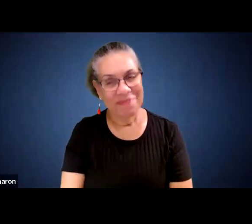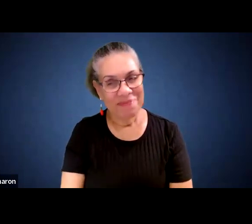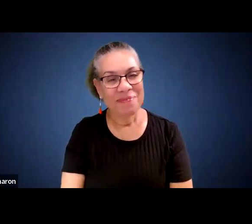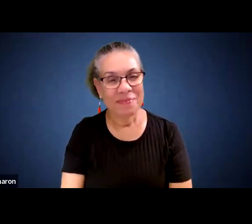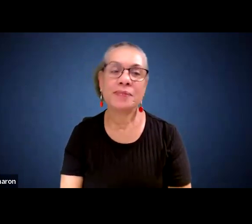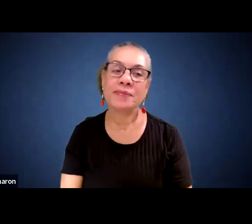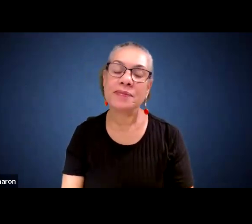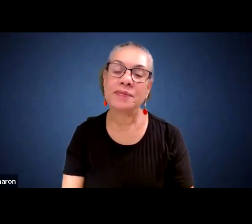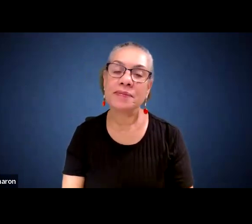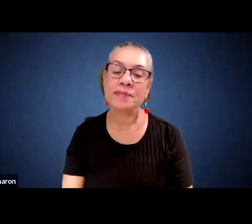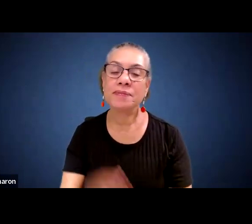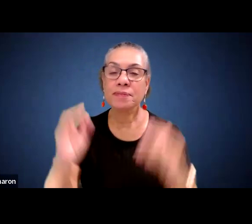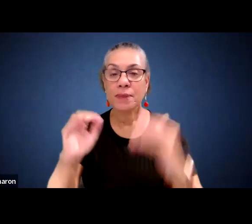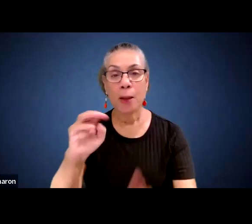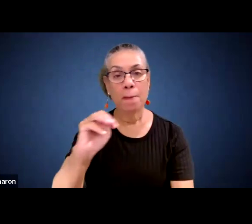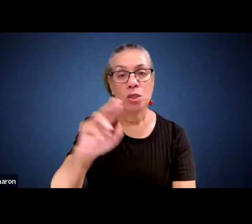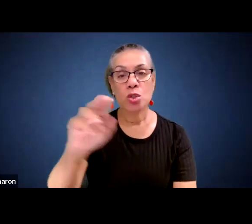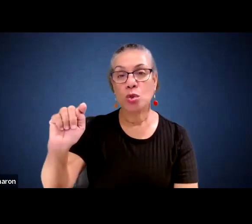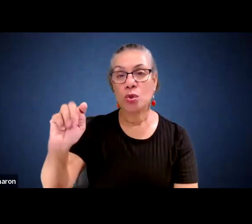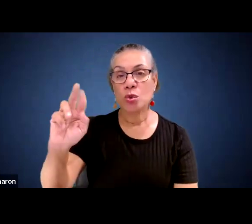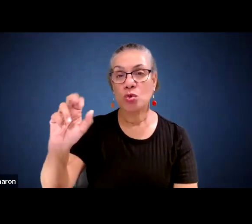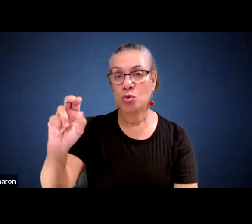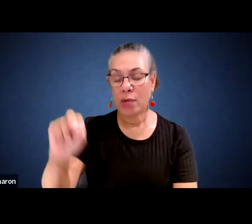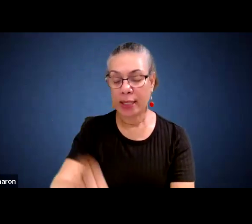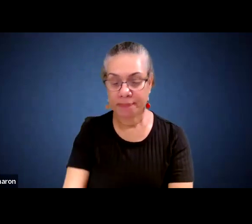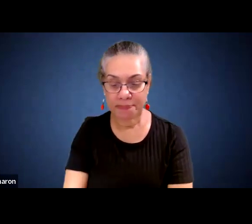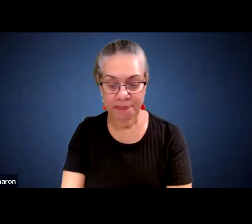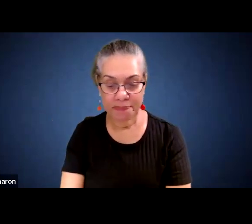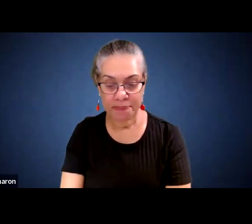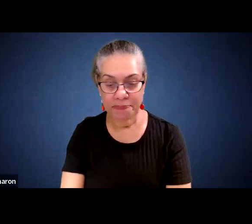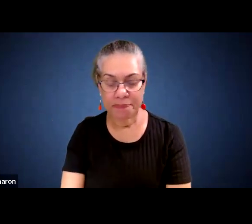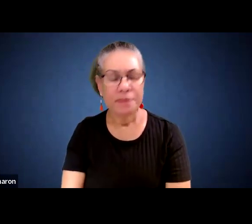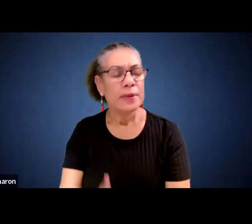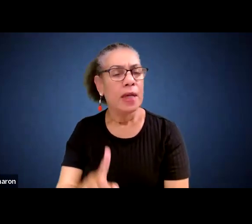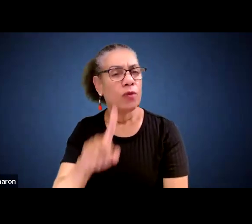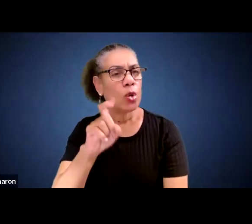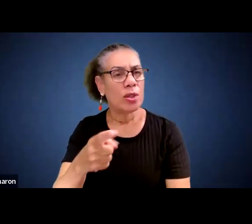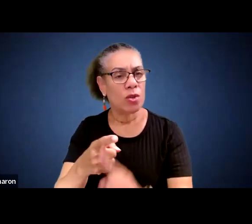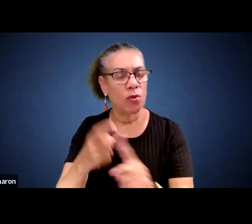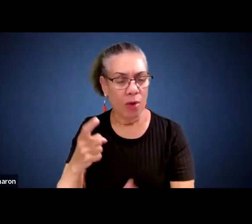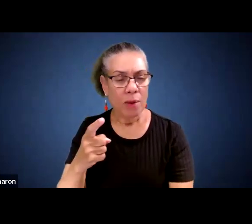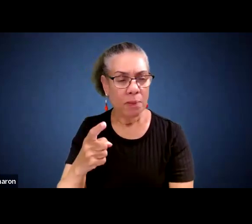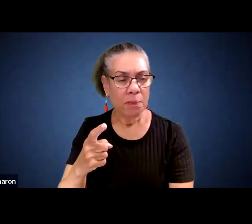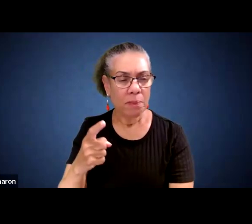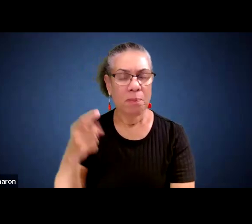Just a follow-up on questions raised by member Brandon Hernandez.